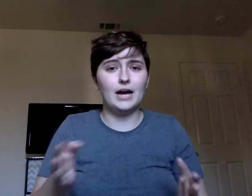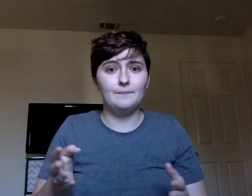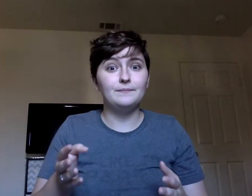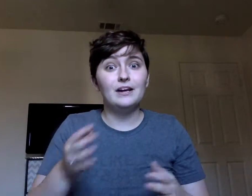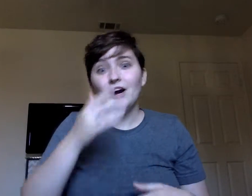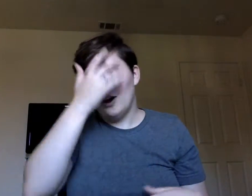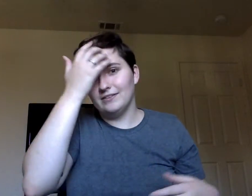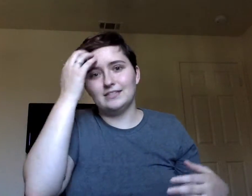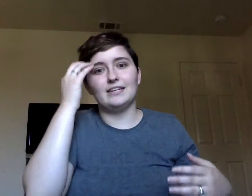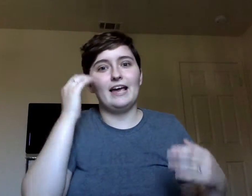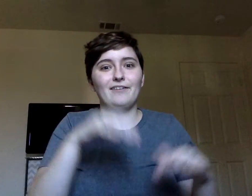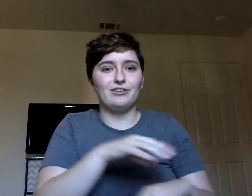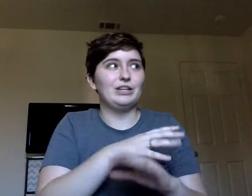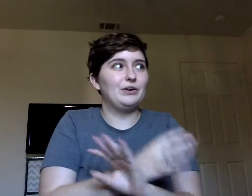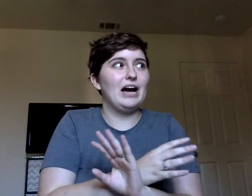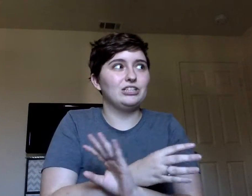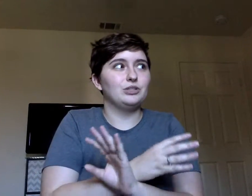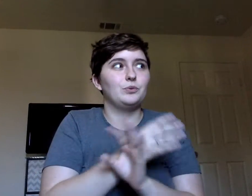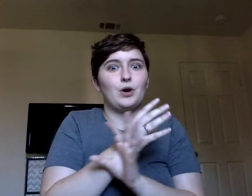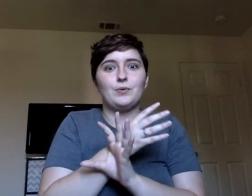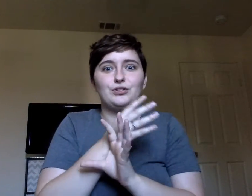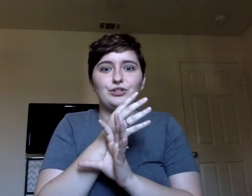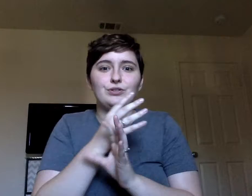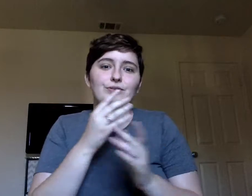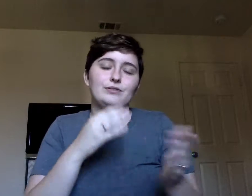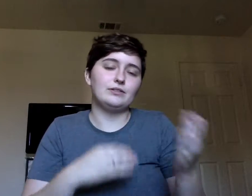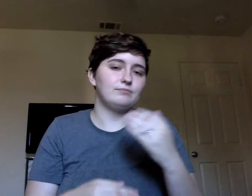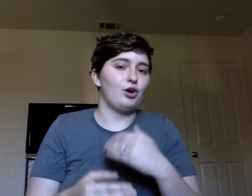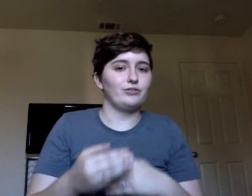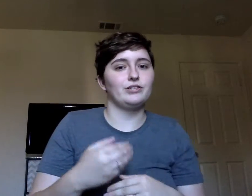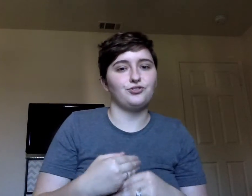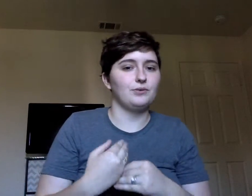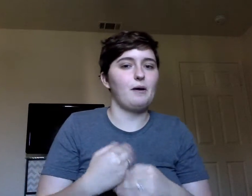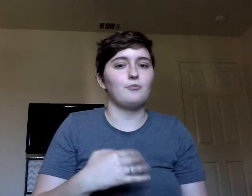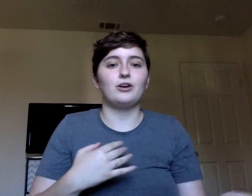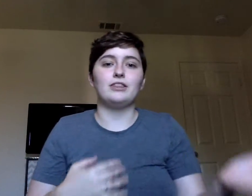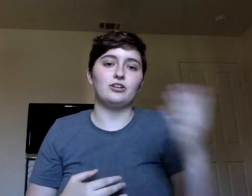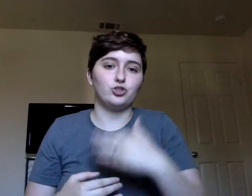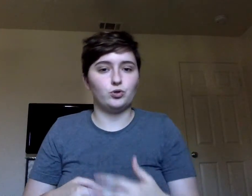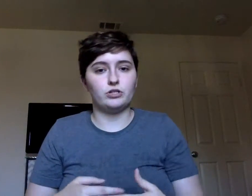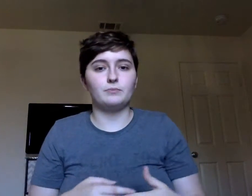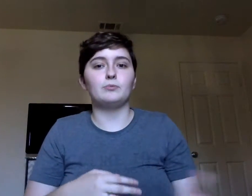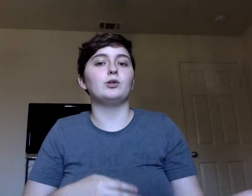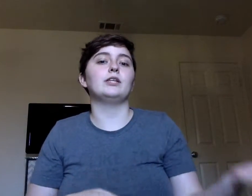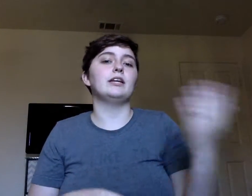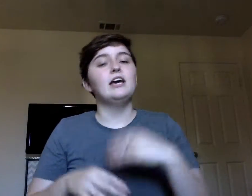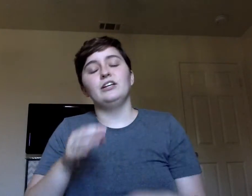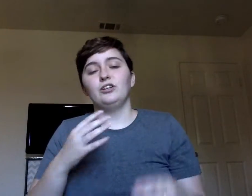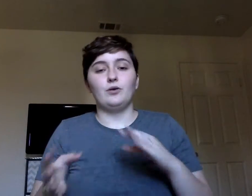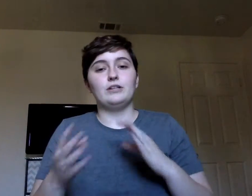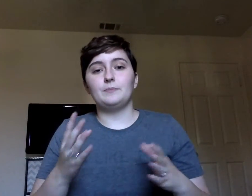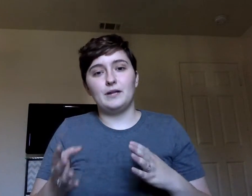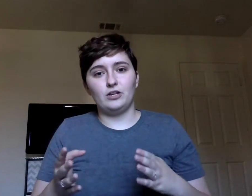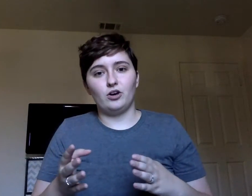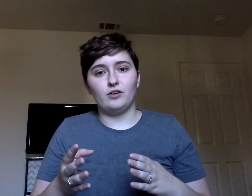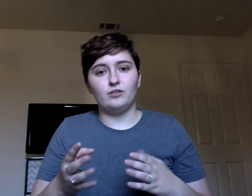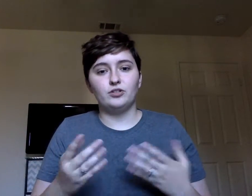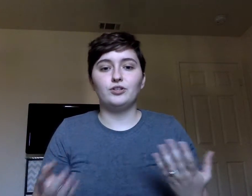time. Obviously, every little action will go into our sensory memory and then our short-term memory, and then, depending on certain